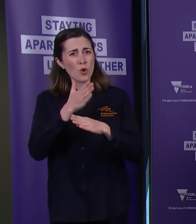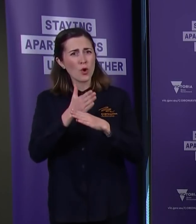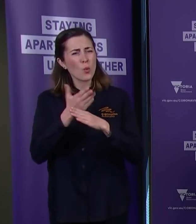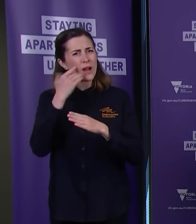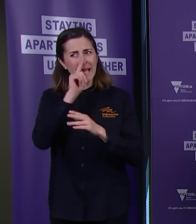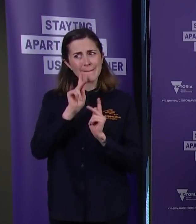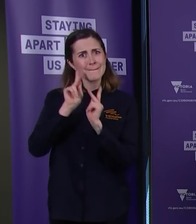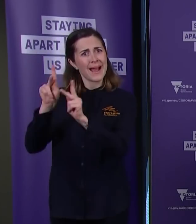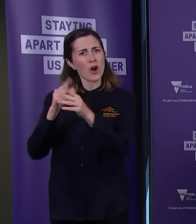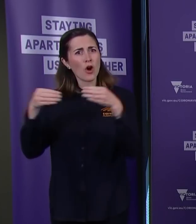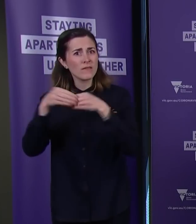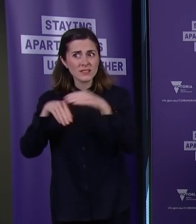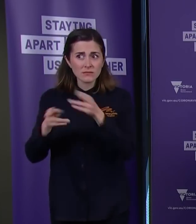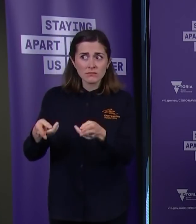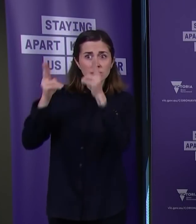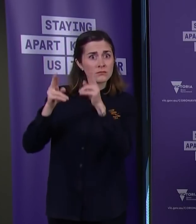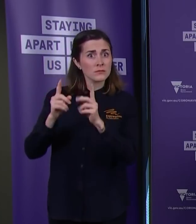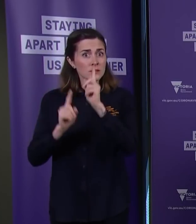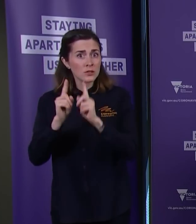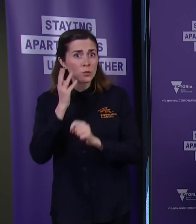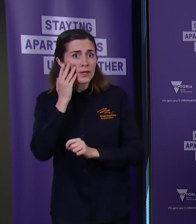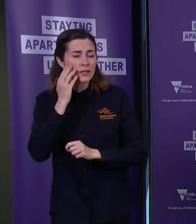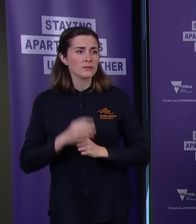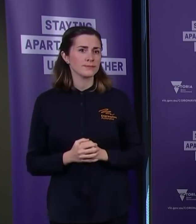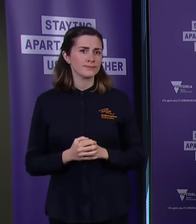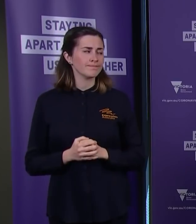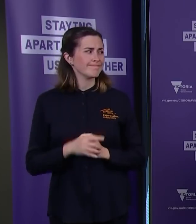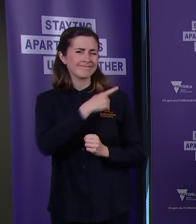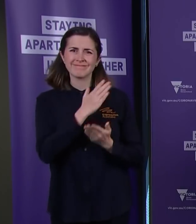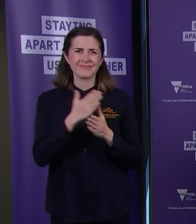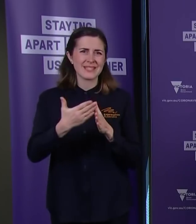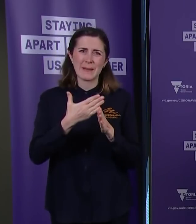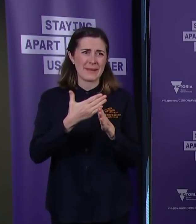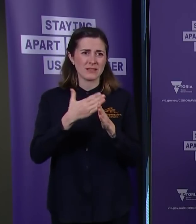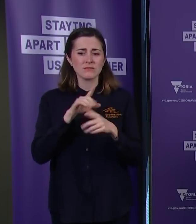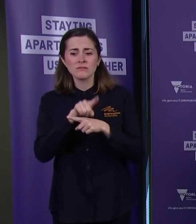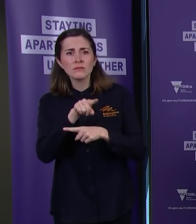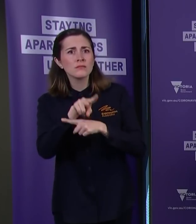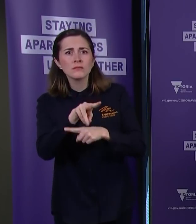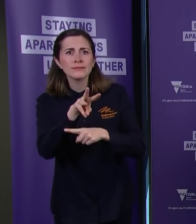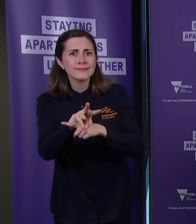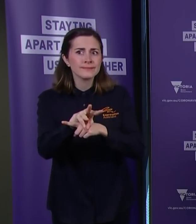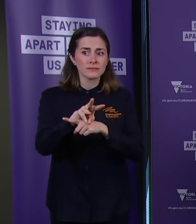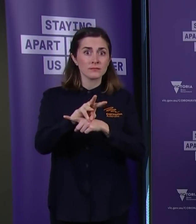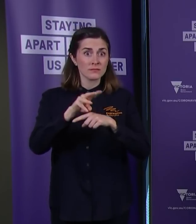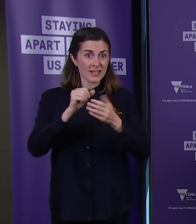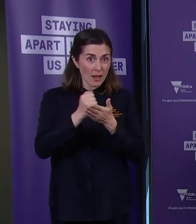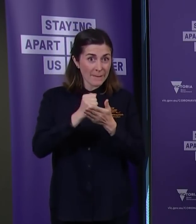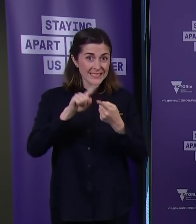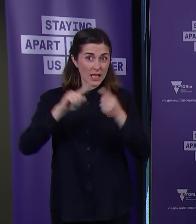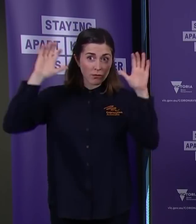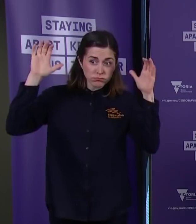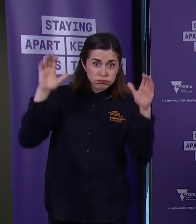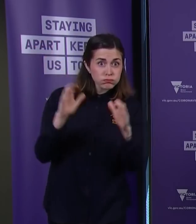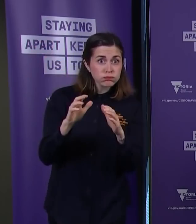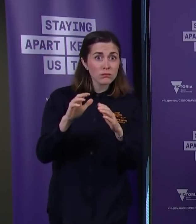it always depends, as it has along the way, what the next couple of weeks shows and whether these trends that we've seen are sustained. Obviously, we've only gone to